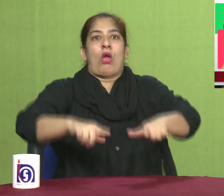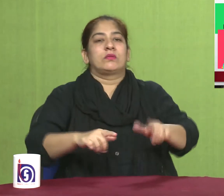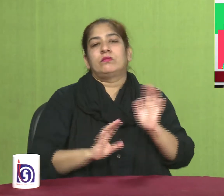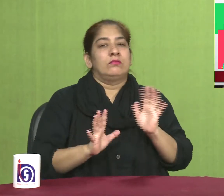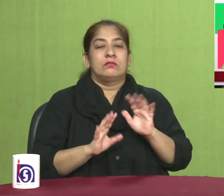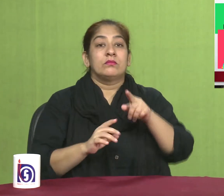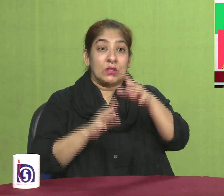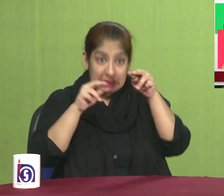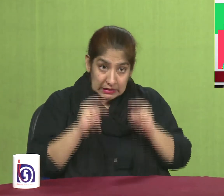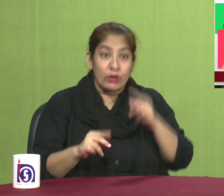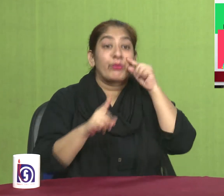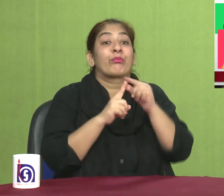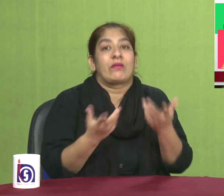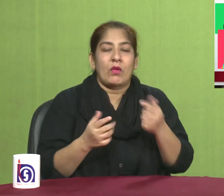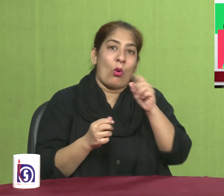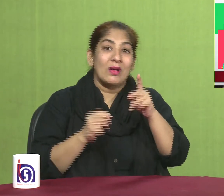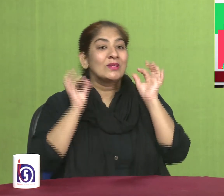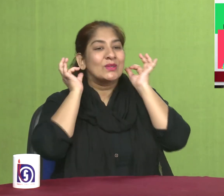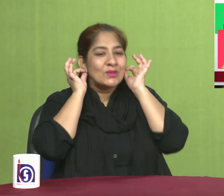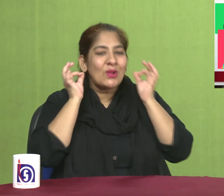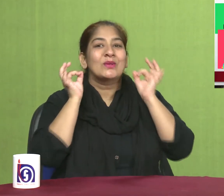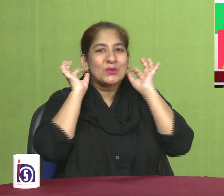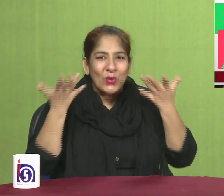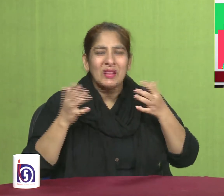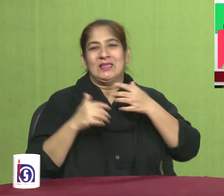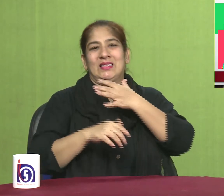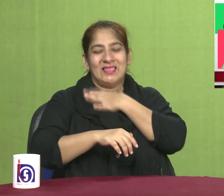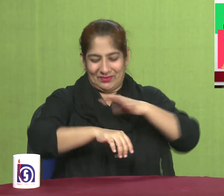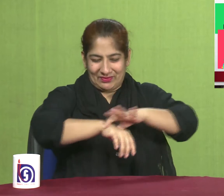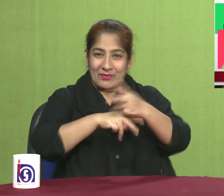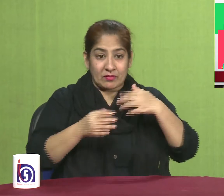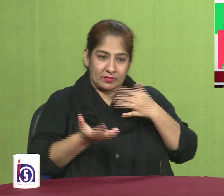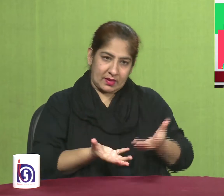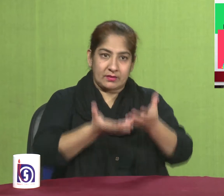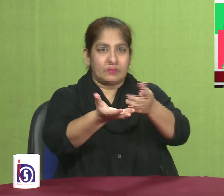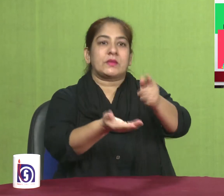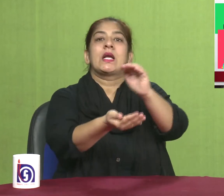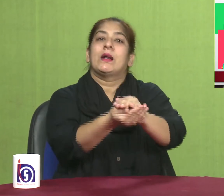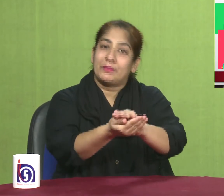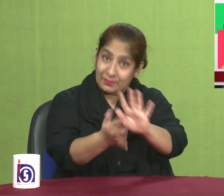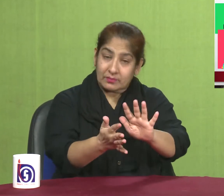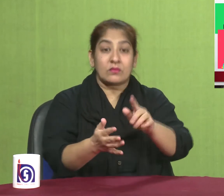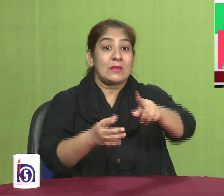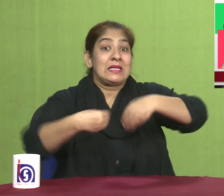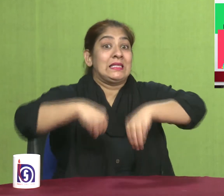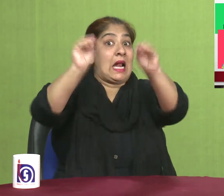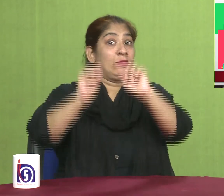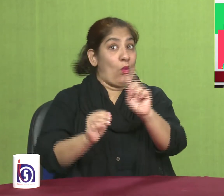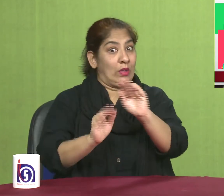your jewelries and precious metals, which you give to someone not for sale, but to